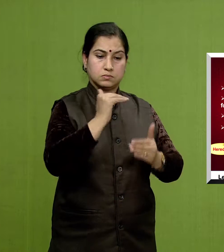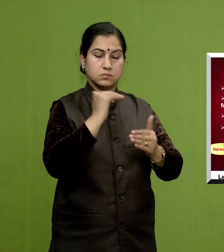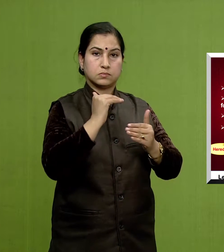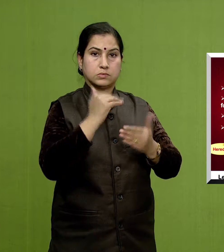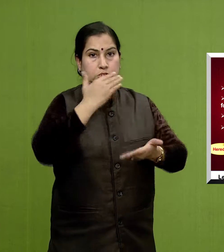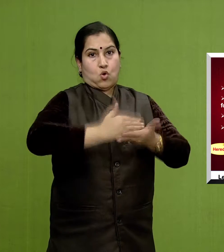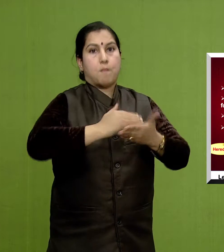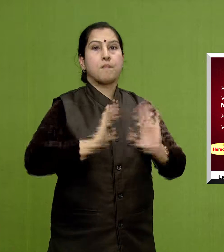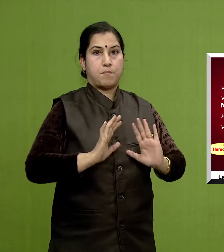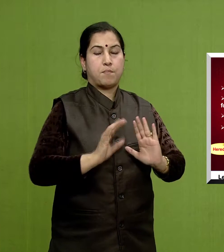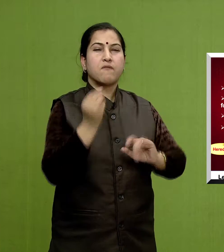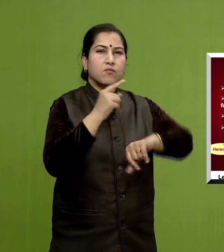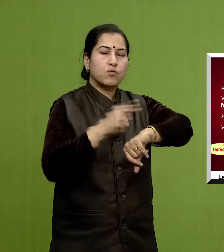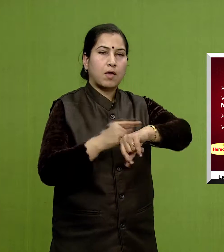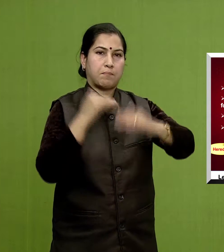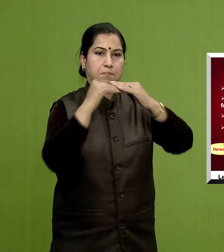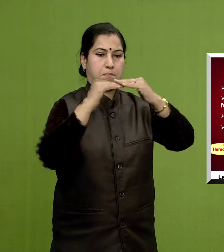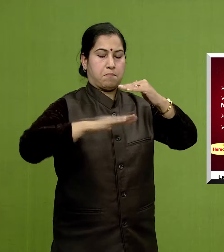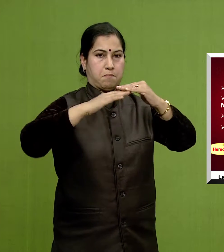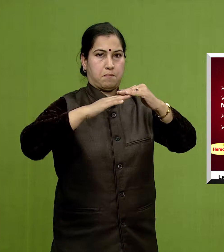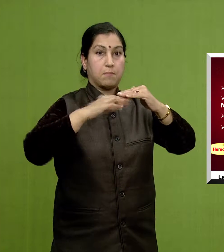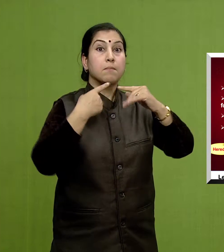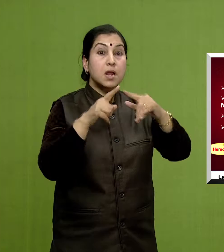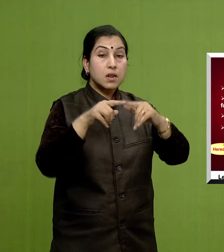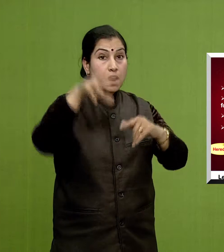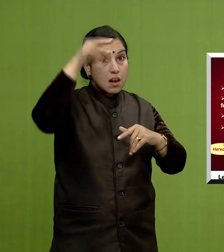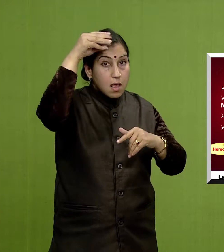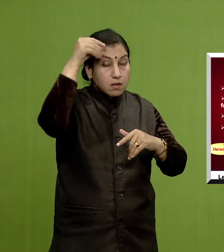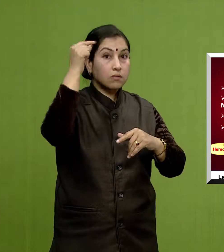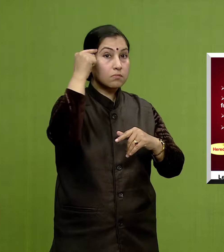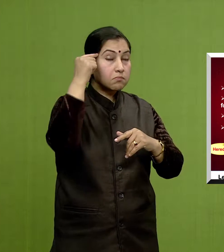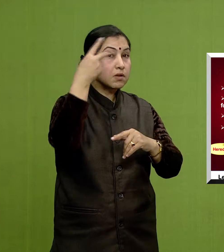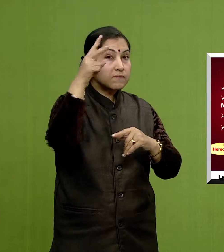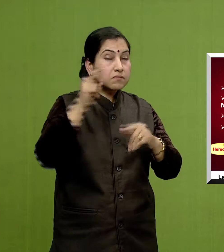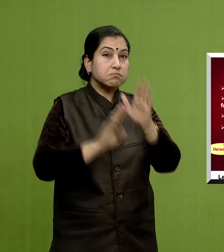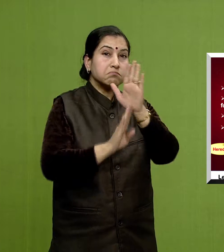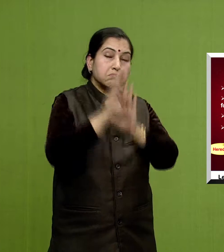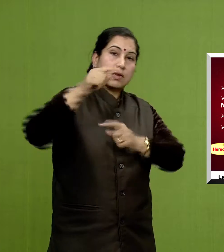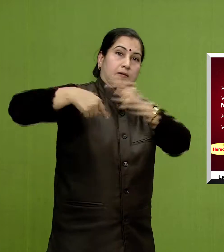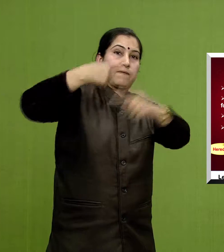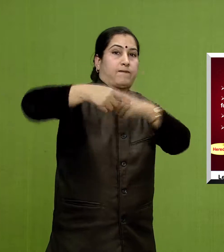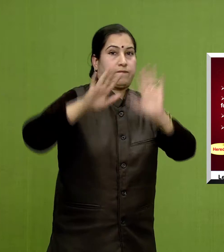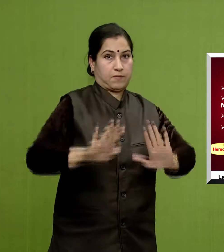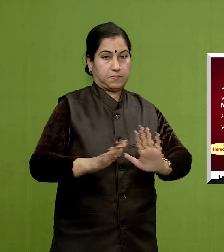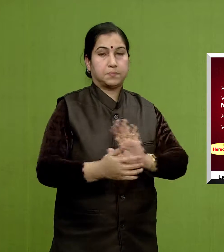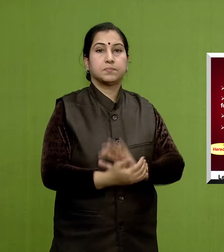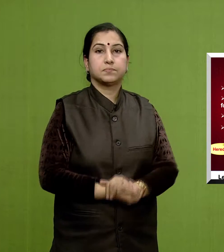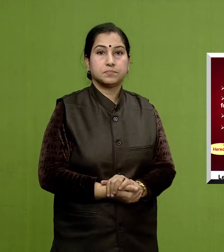period of time, but development continues till death.